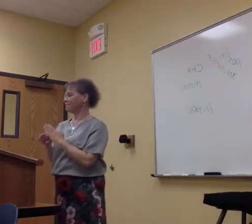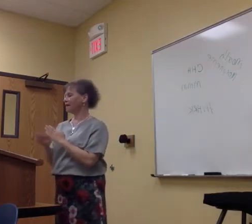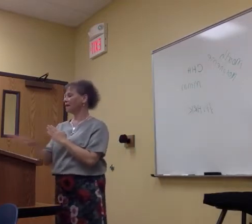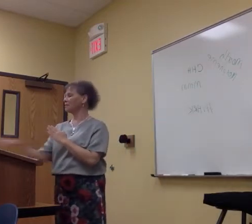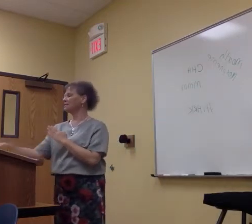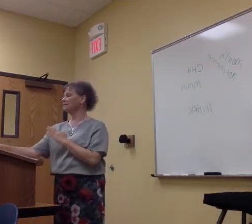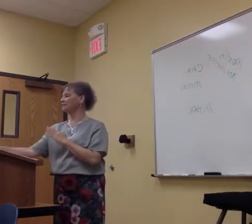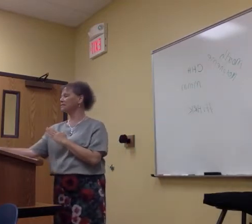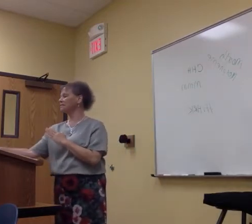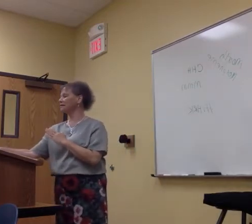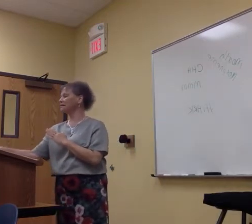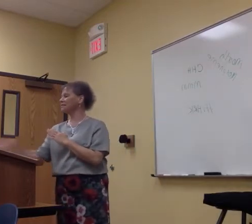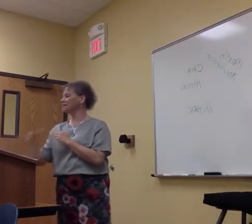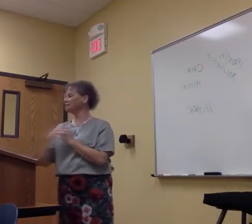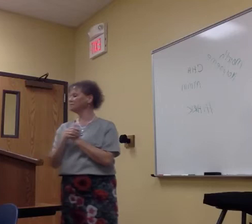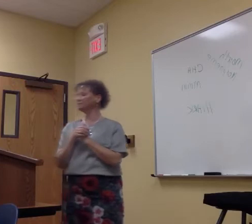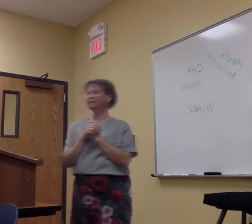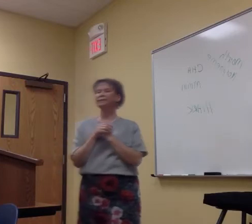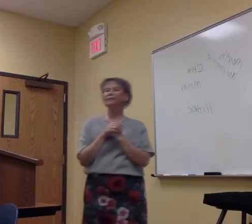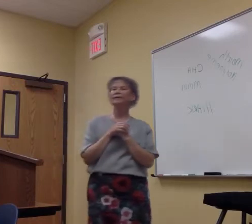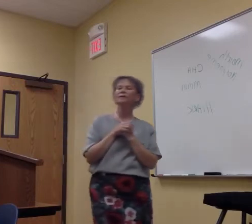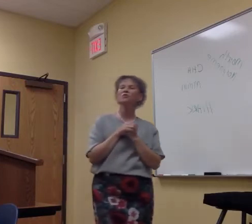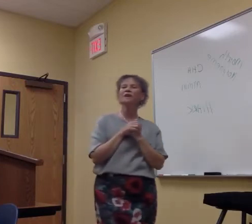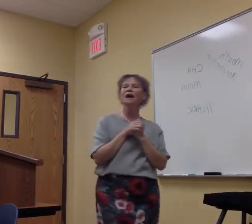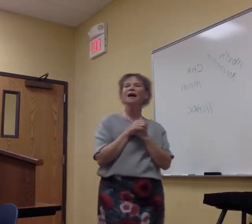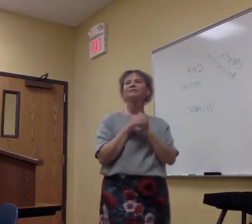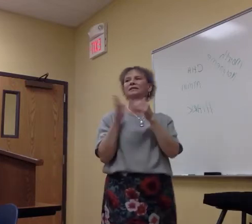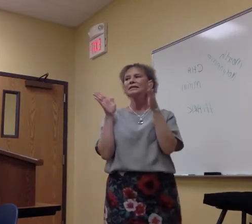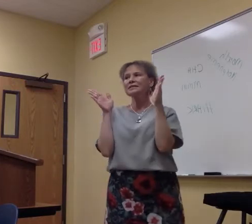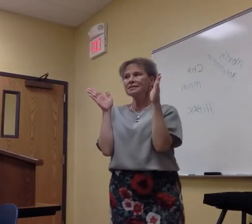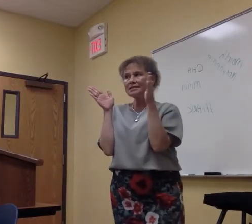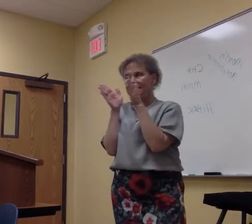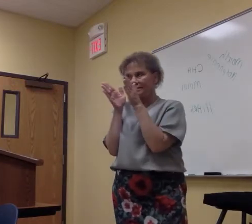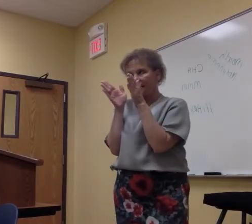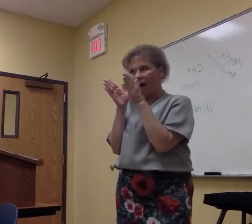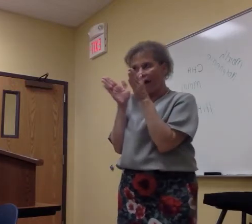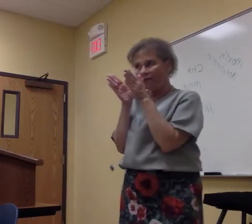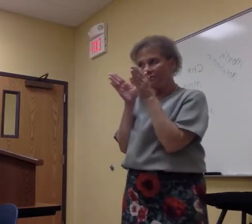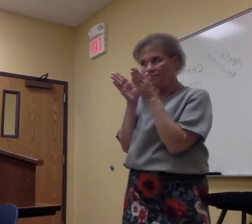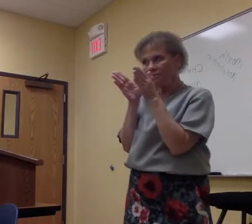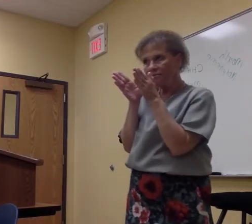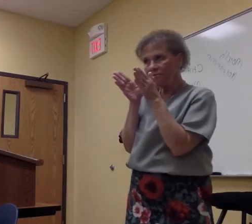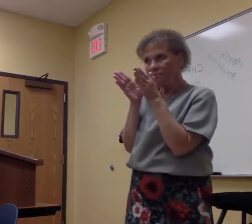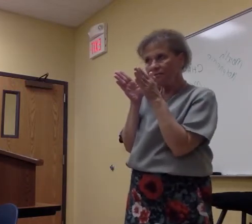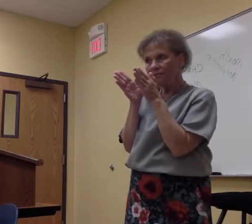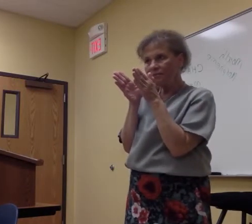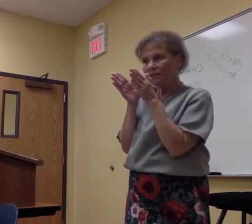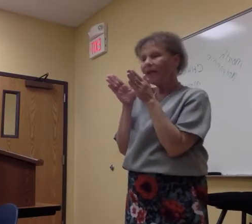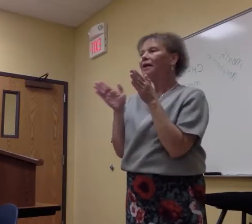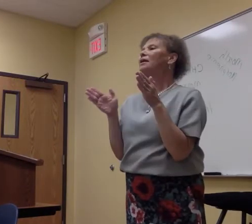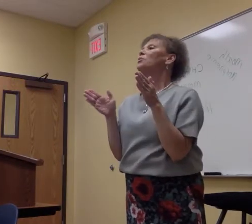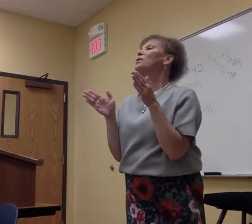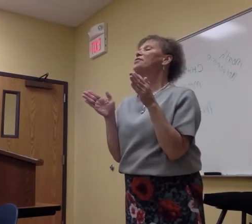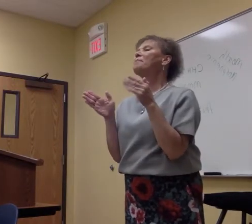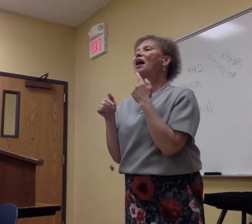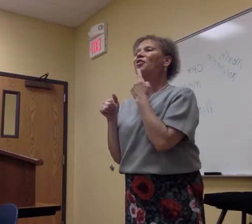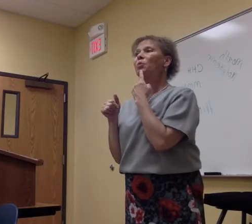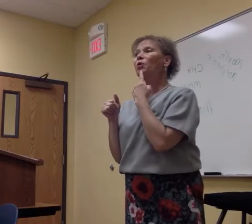I'm going to kind of, then you've got this sign with a mouth